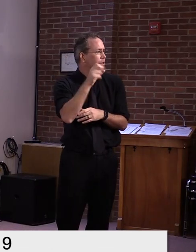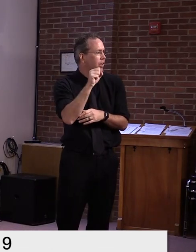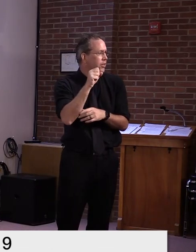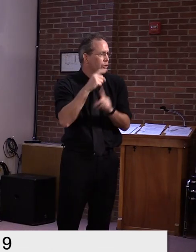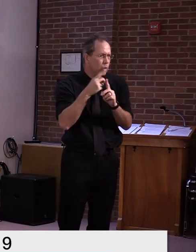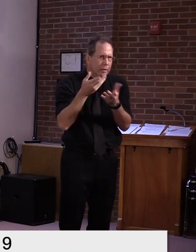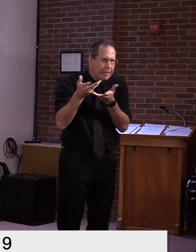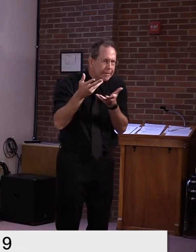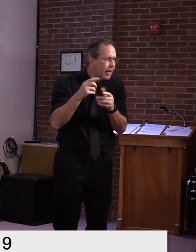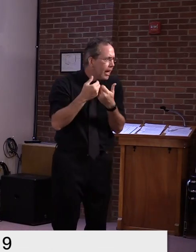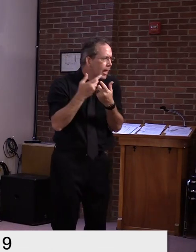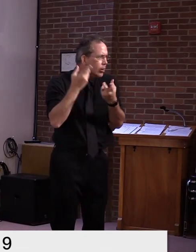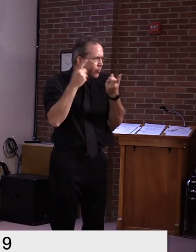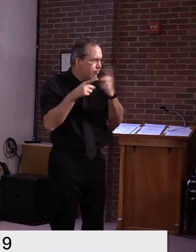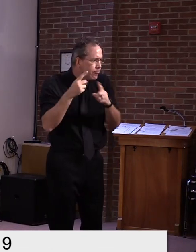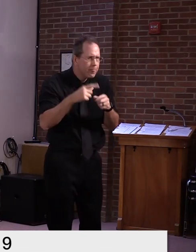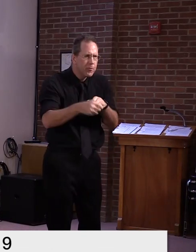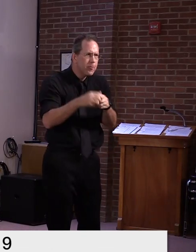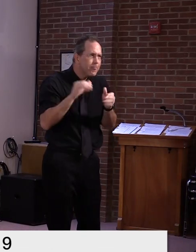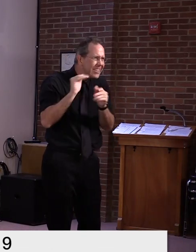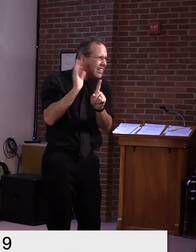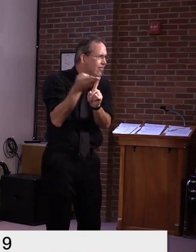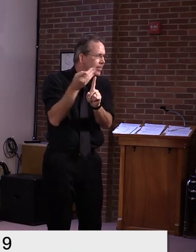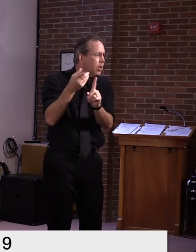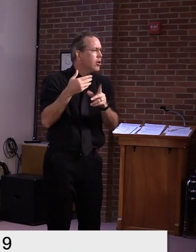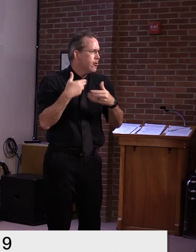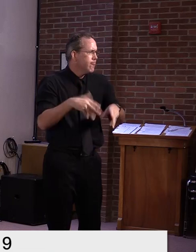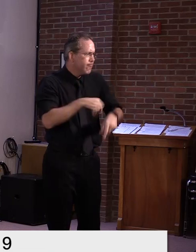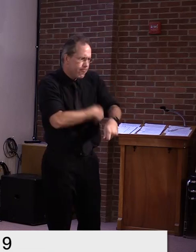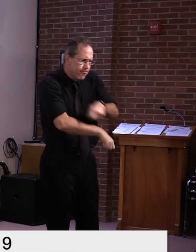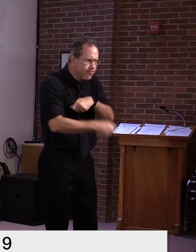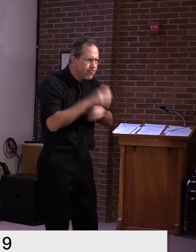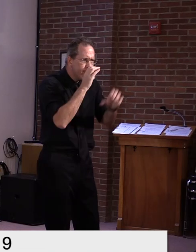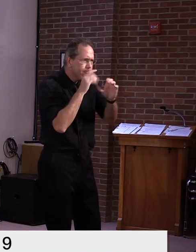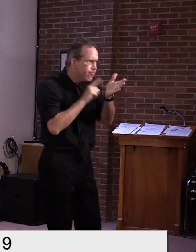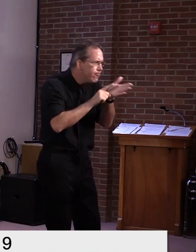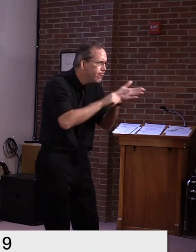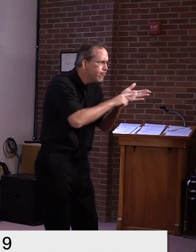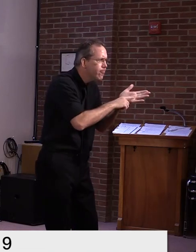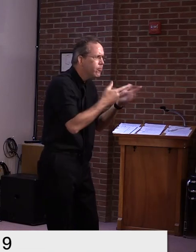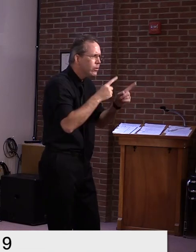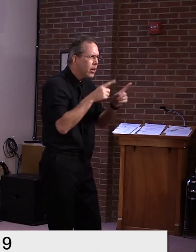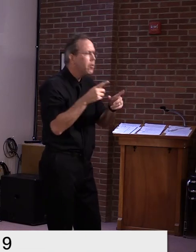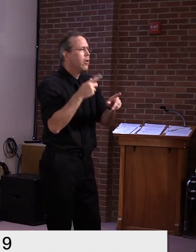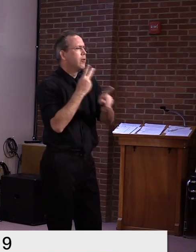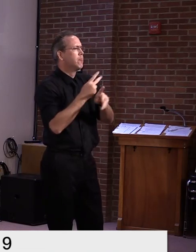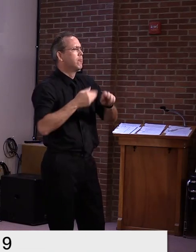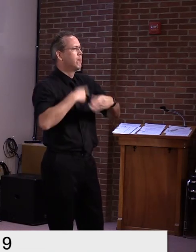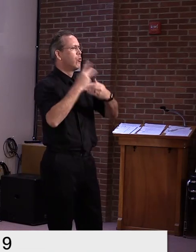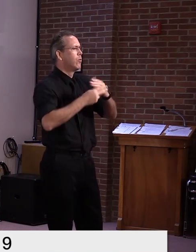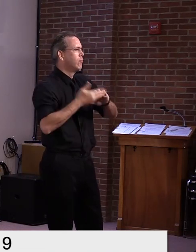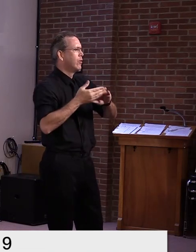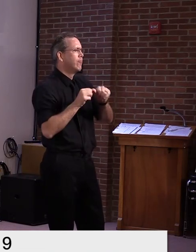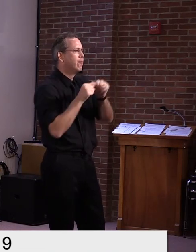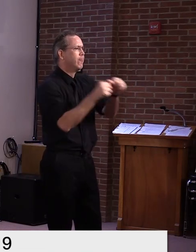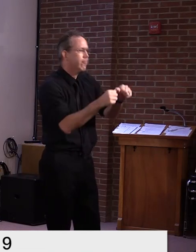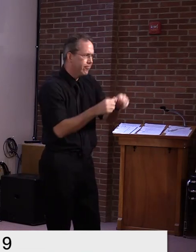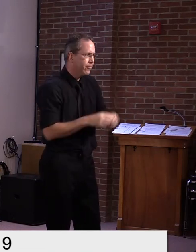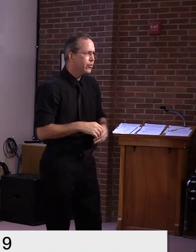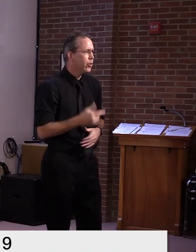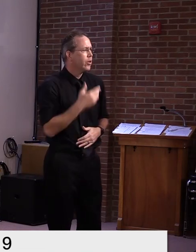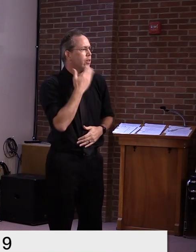of these two programs. Their focus and hard work has been instrumental in ensuring these programs are